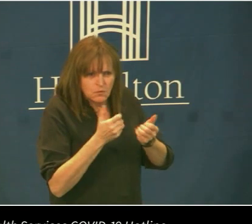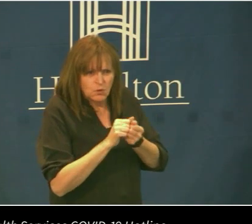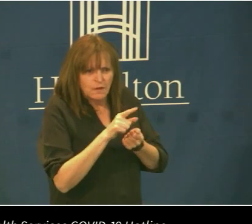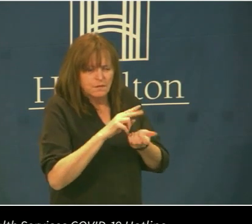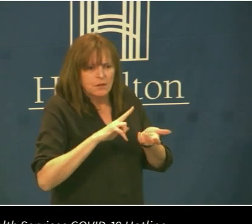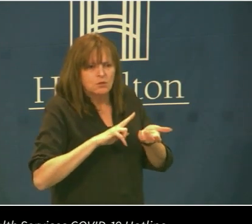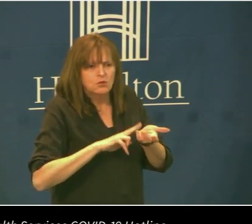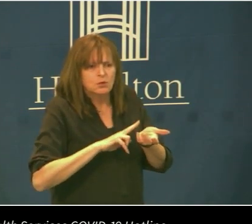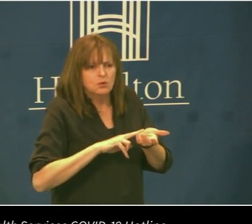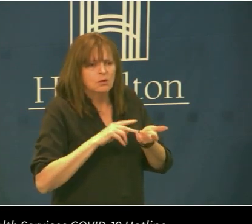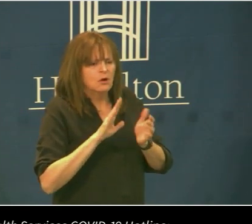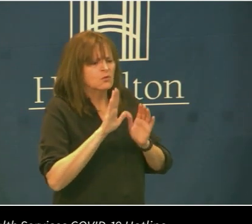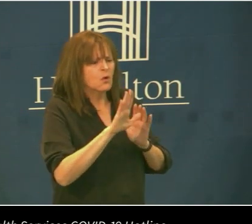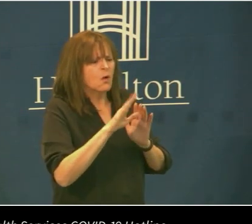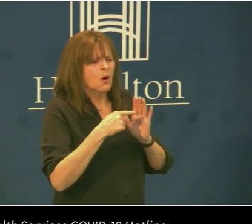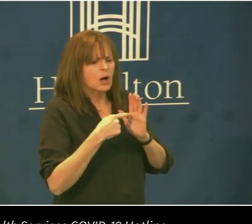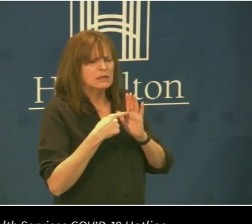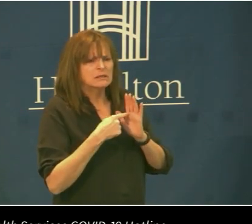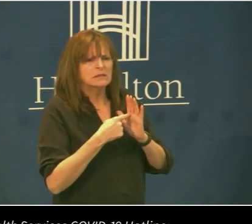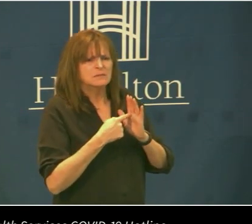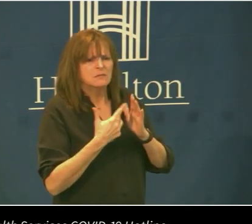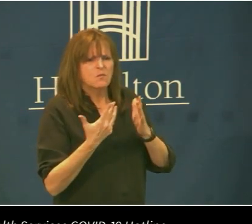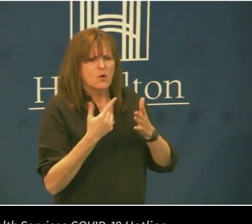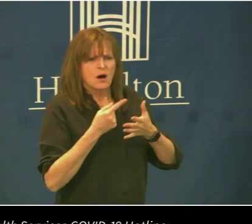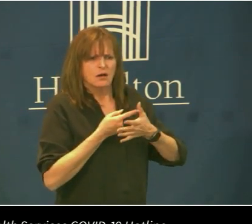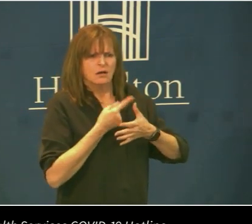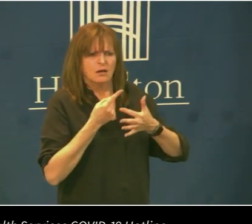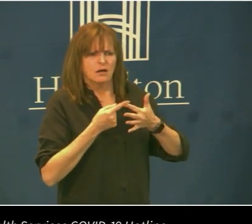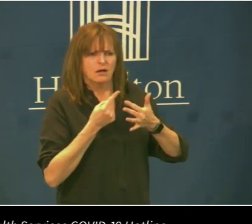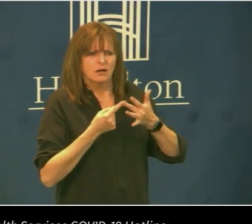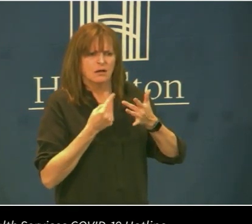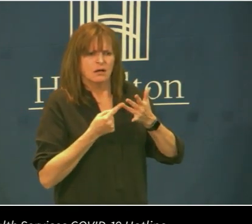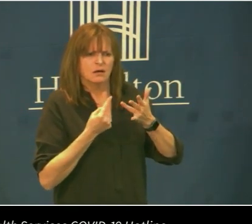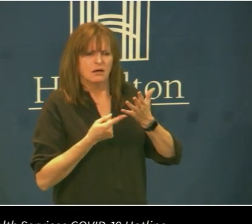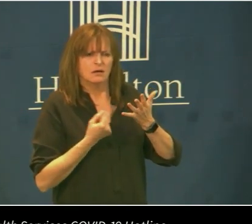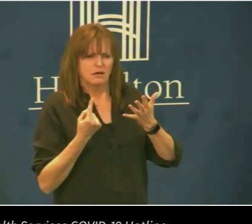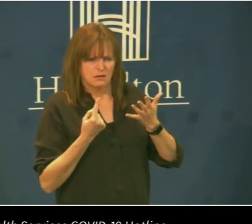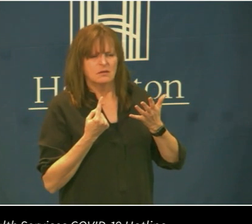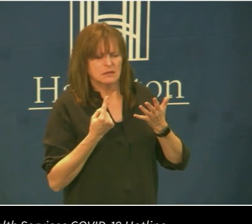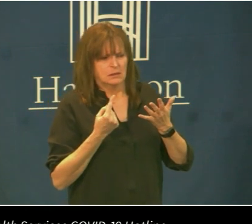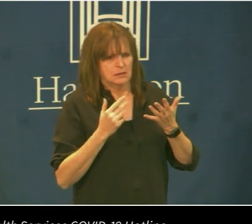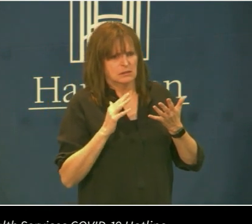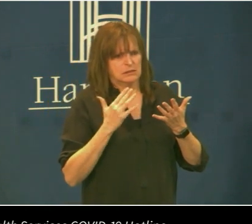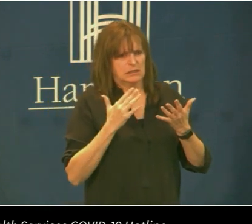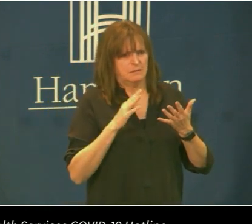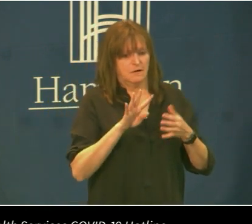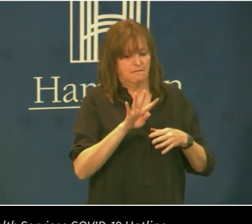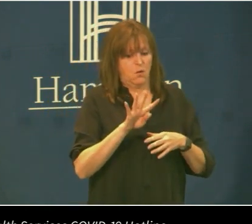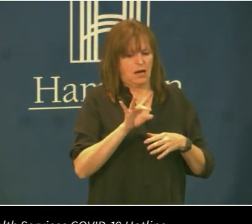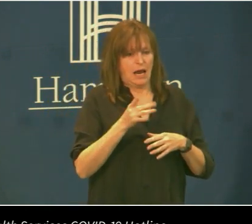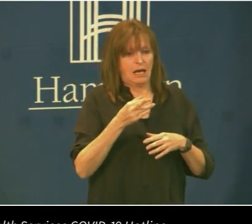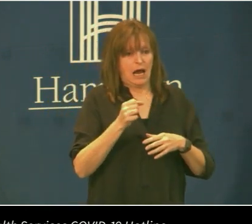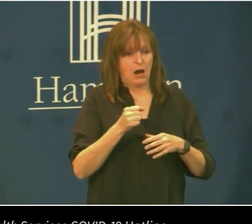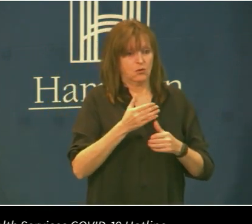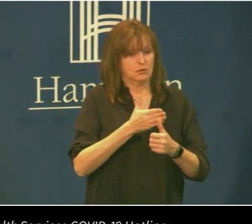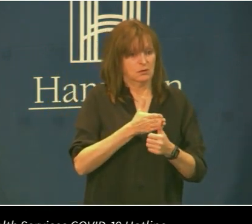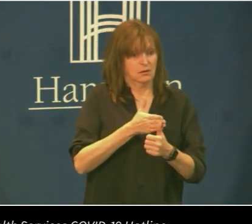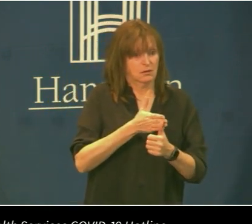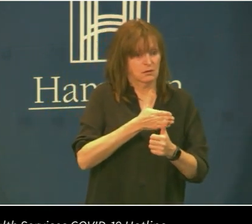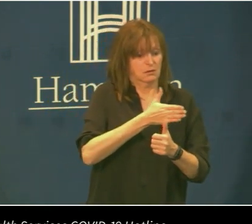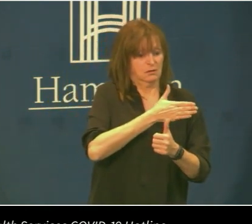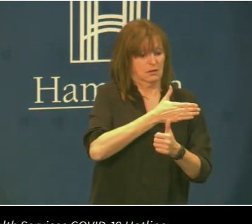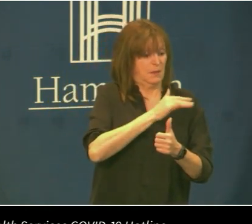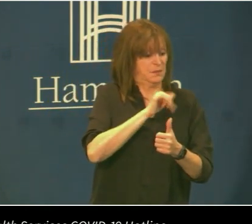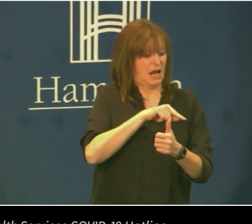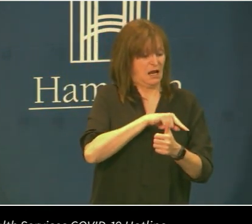of yesterday's revised public health guidelines. We're using 48 hours prior to symptoms rather than 24, and determining